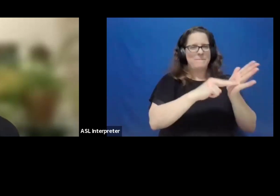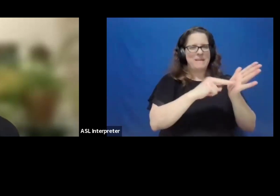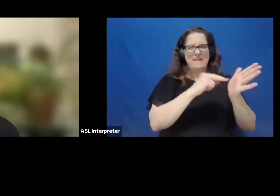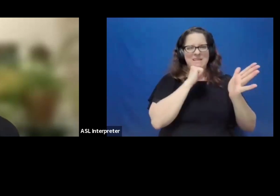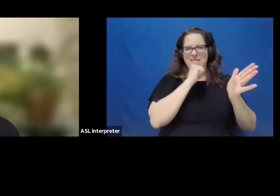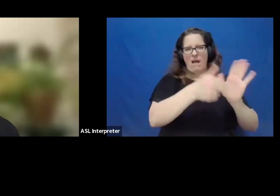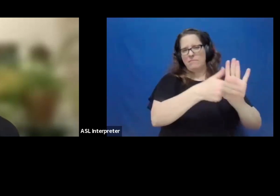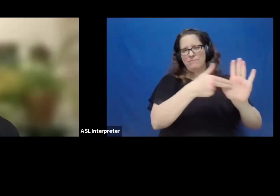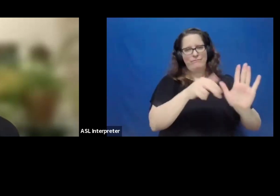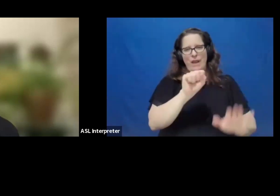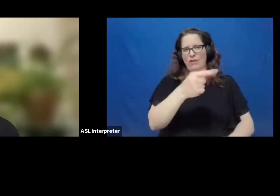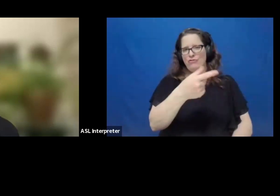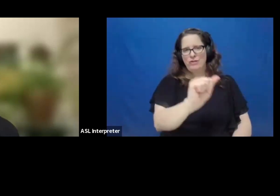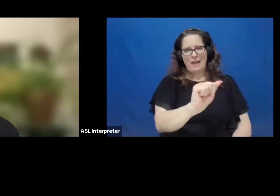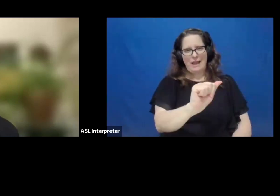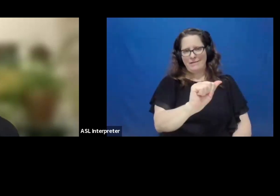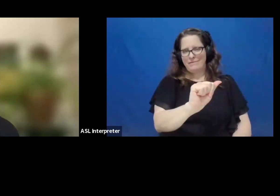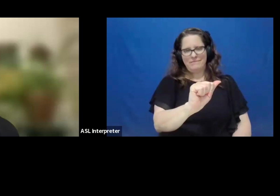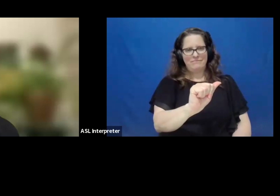doing SGA.